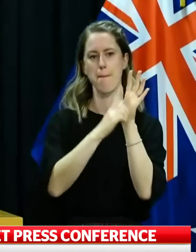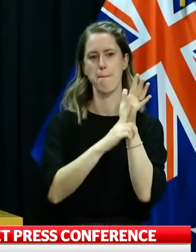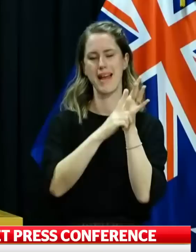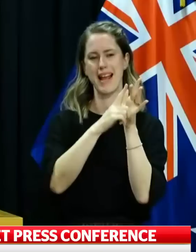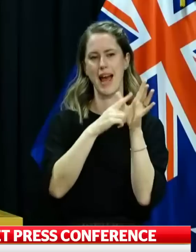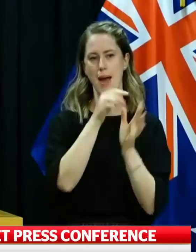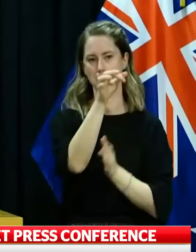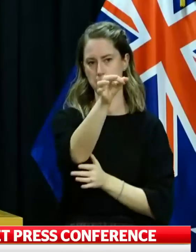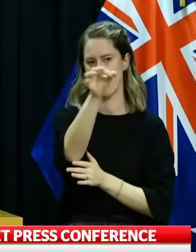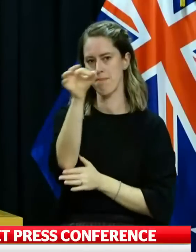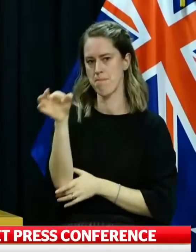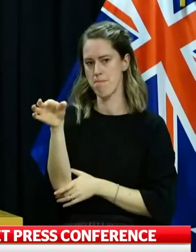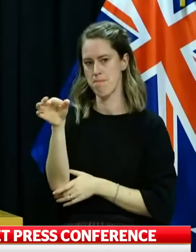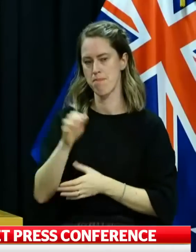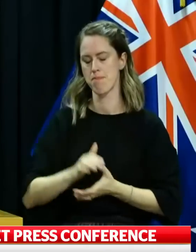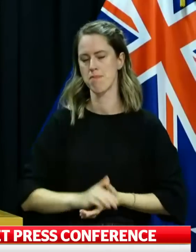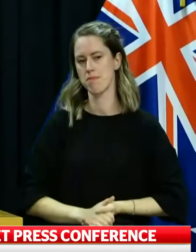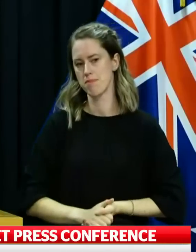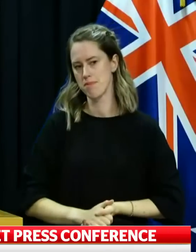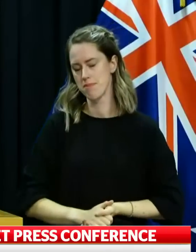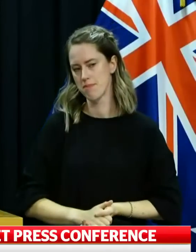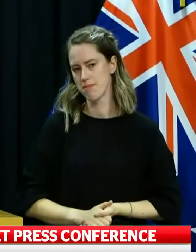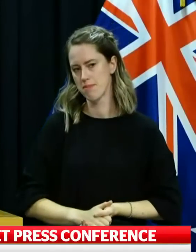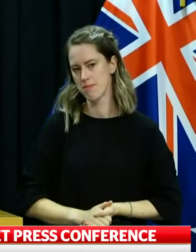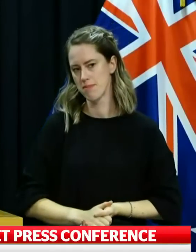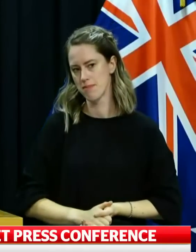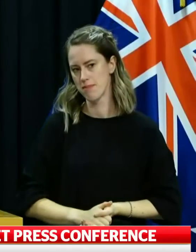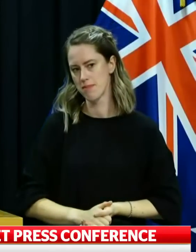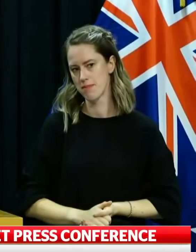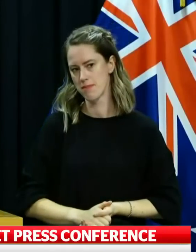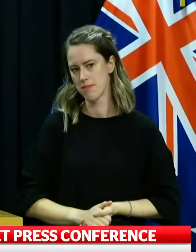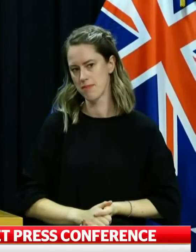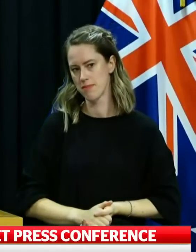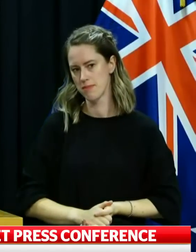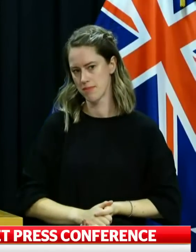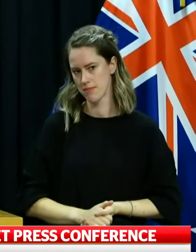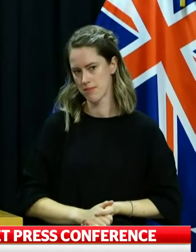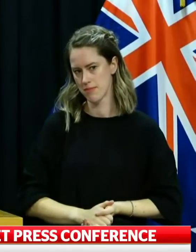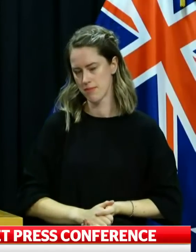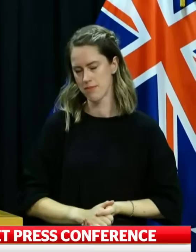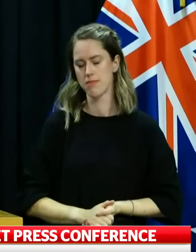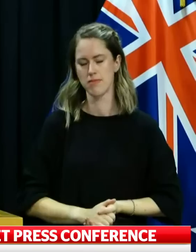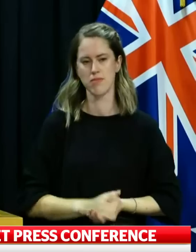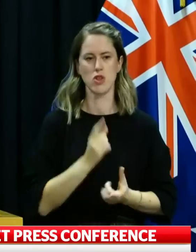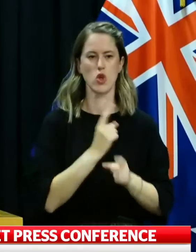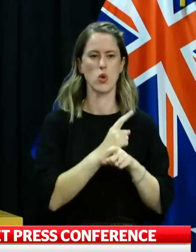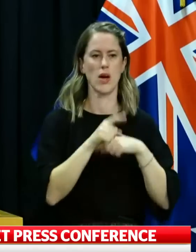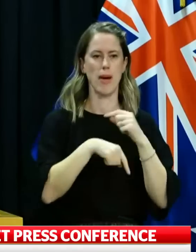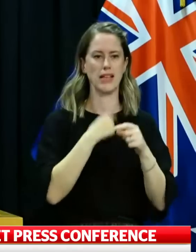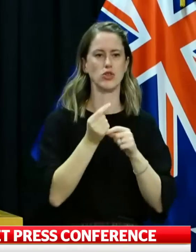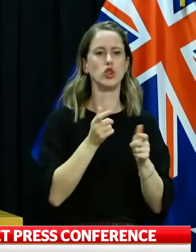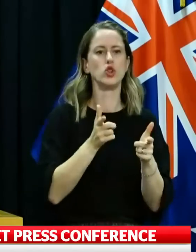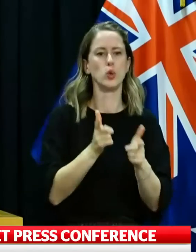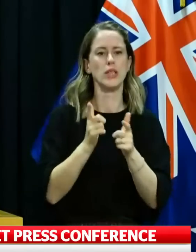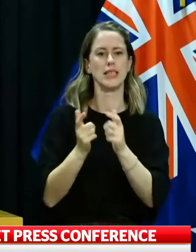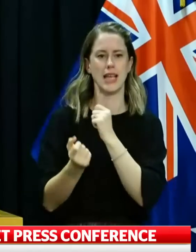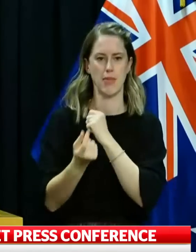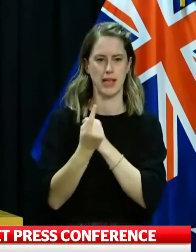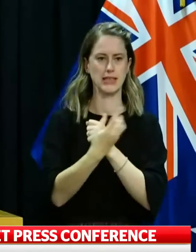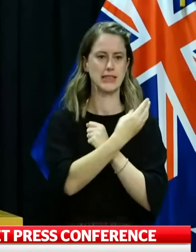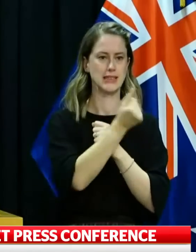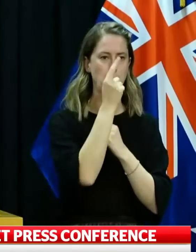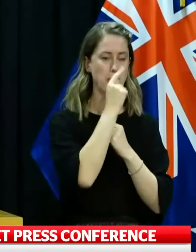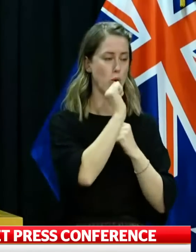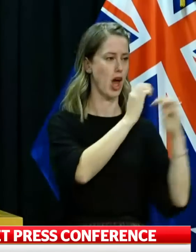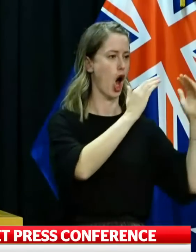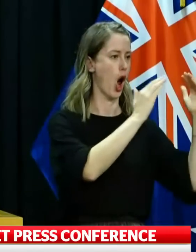Joe, Thomas. Thank you. For the people who are getting bullets through the windows of their homes, when